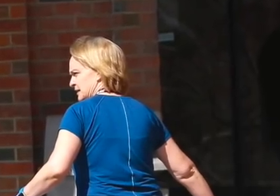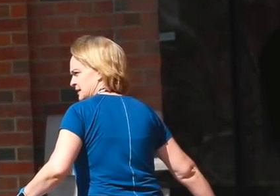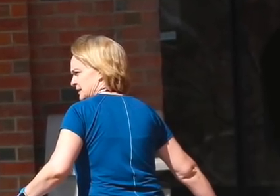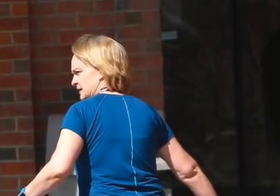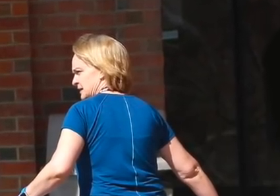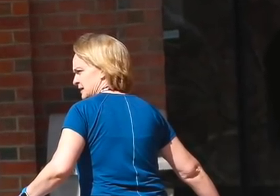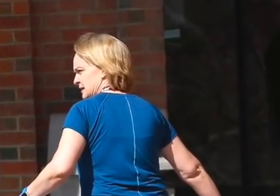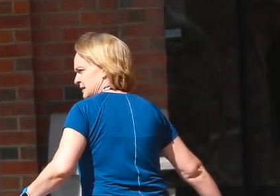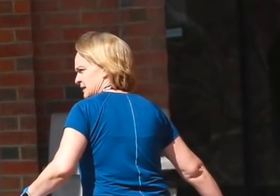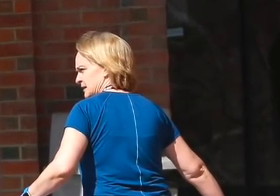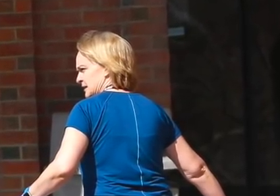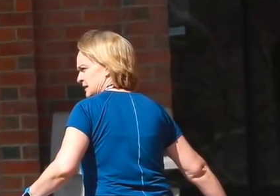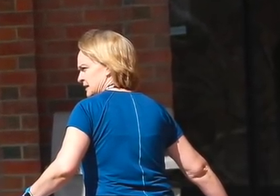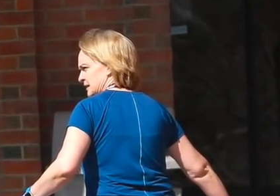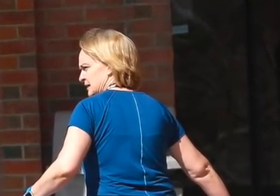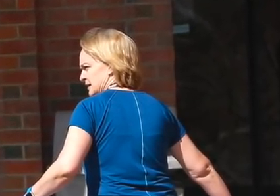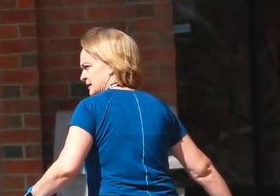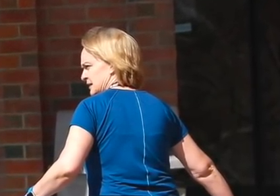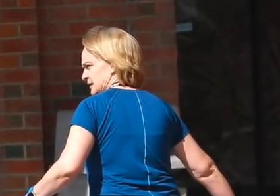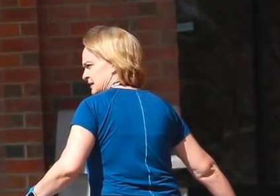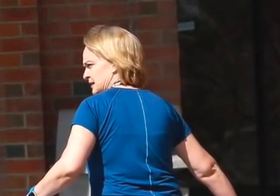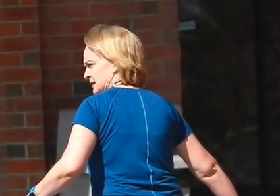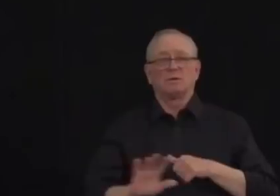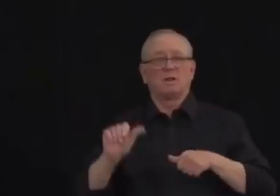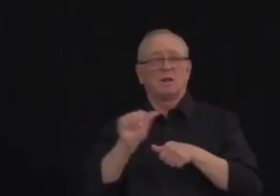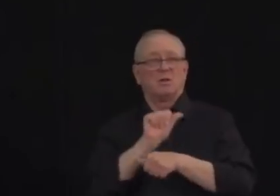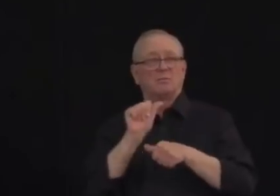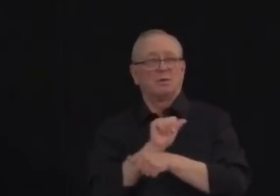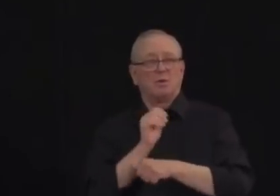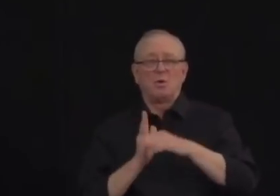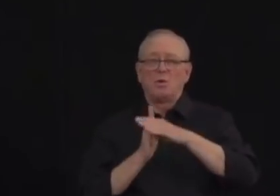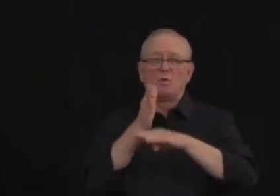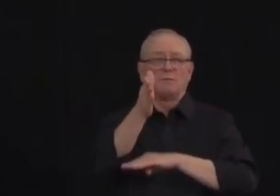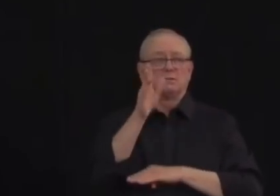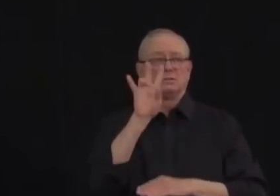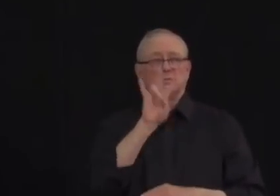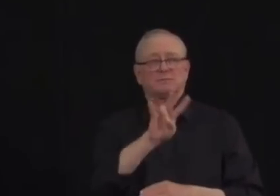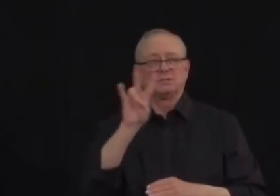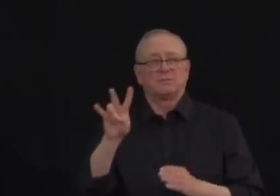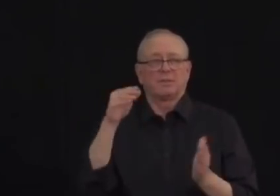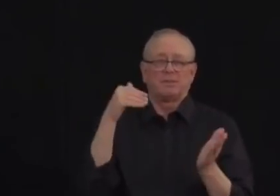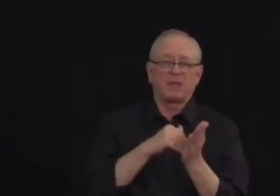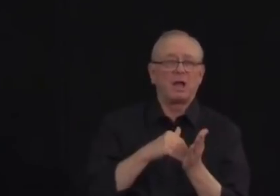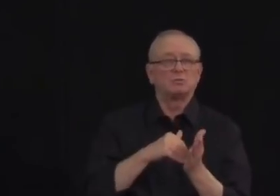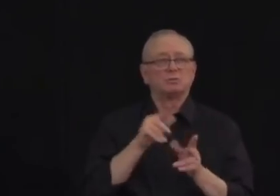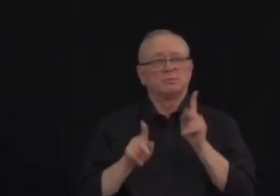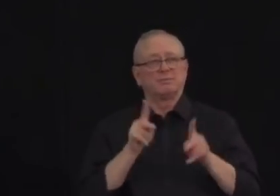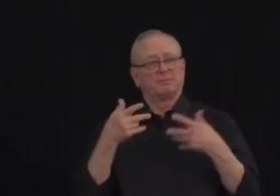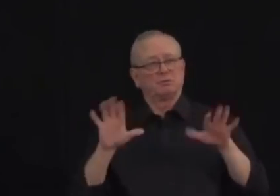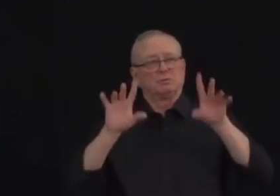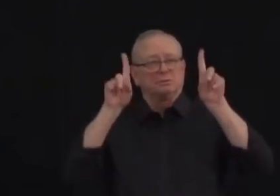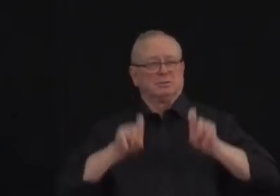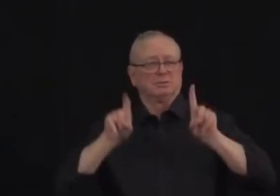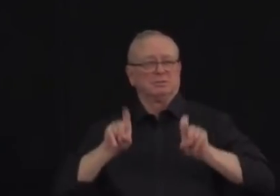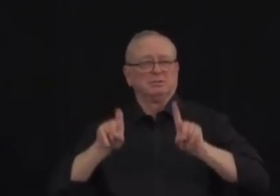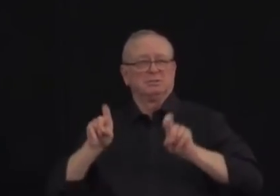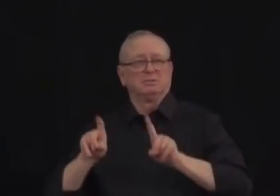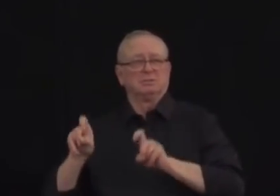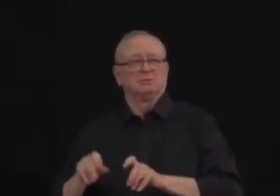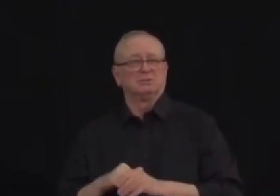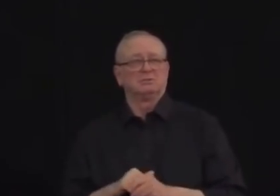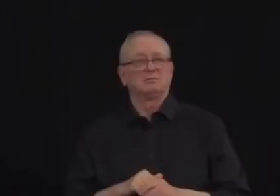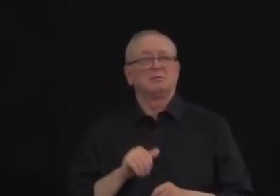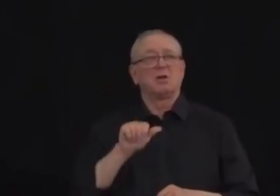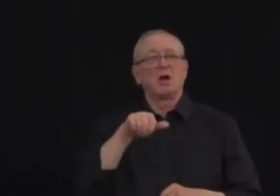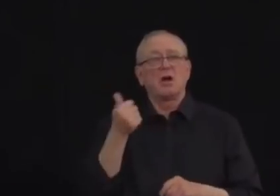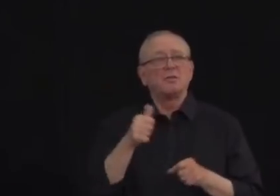77,007 people tested since our response began. We have seen from other jurisdictions that have successfully flattened the curve that